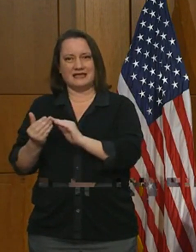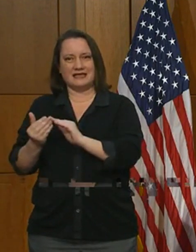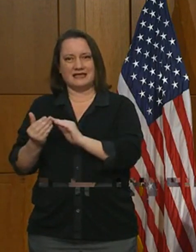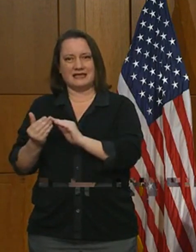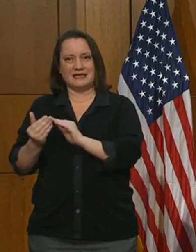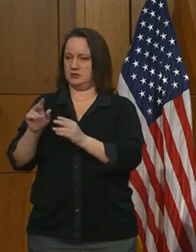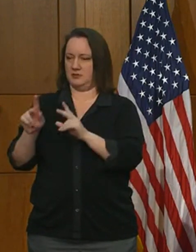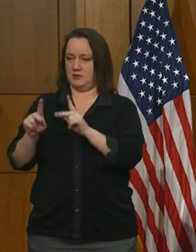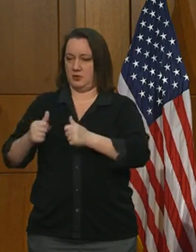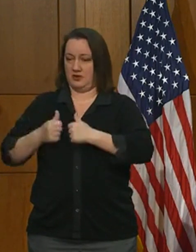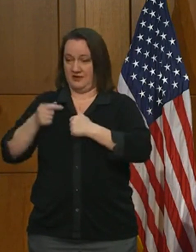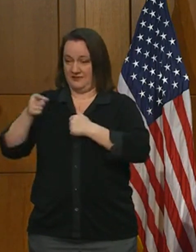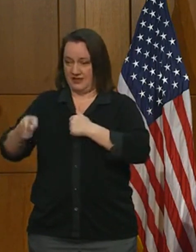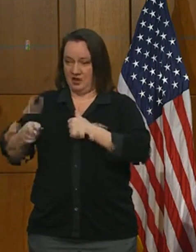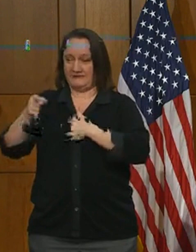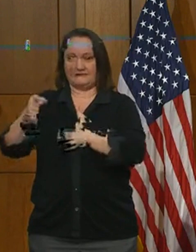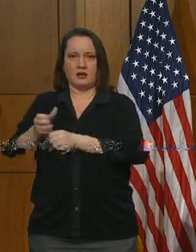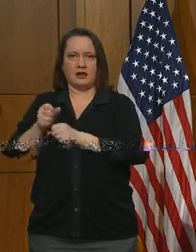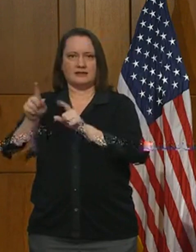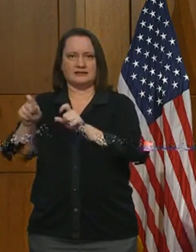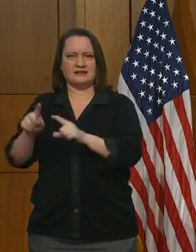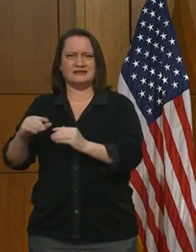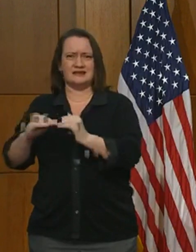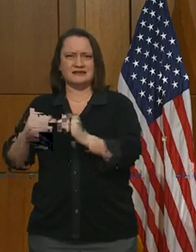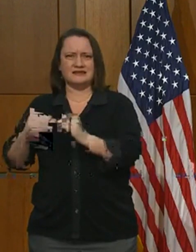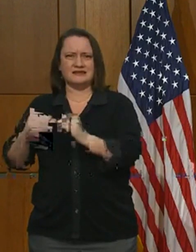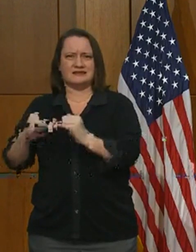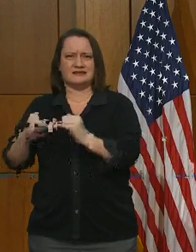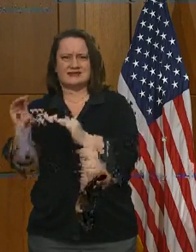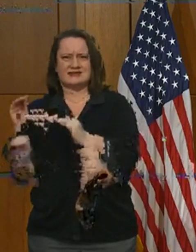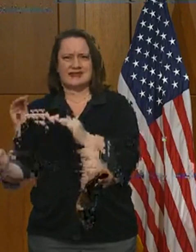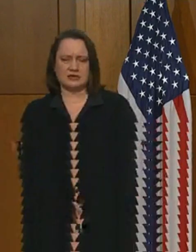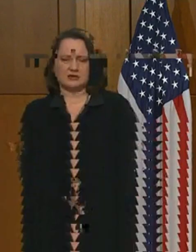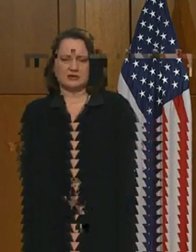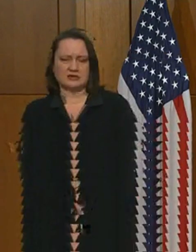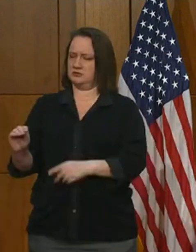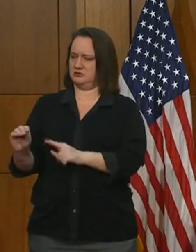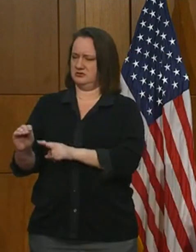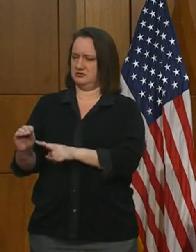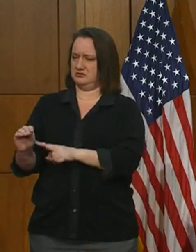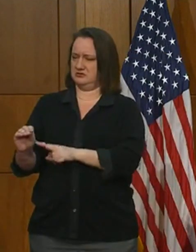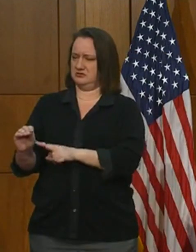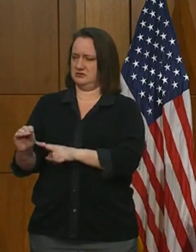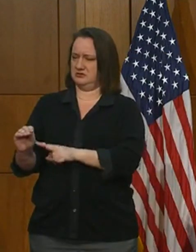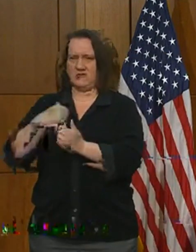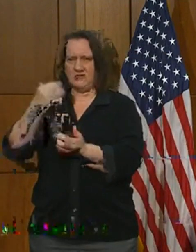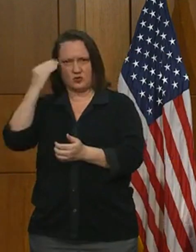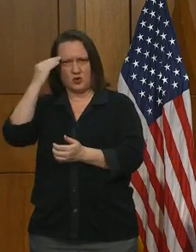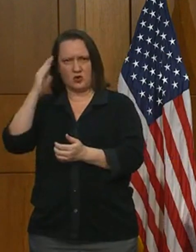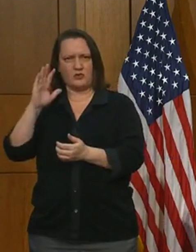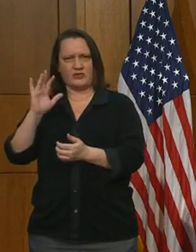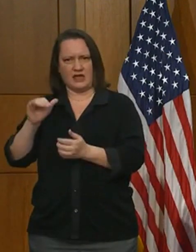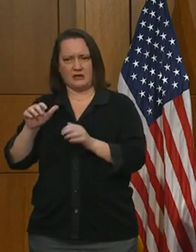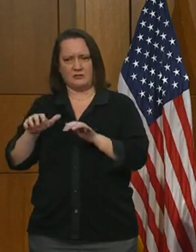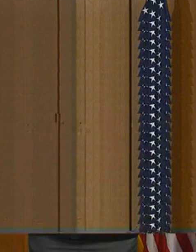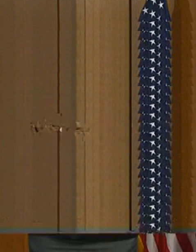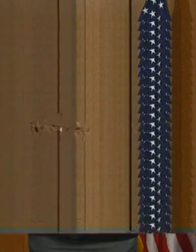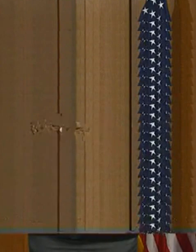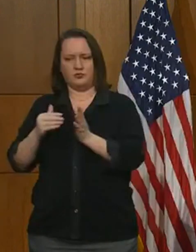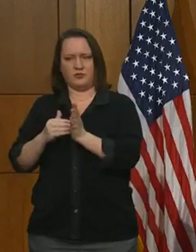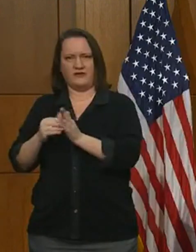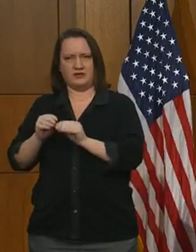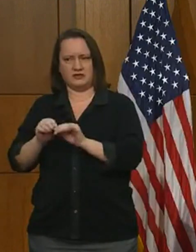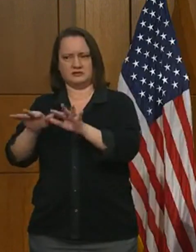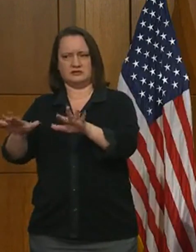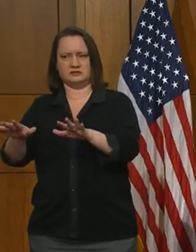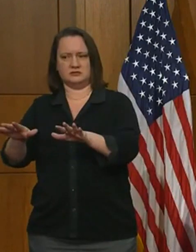the prevalence of this disease? Do you want to address that one, Lori?